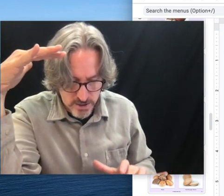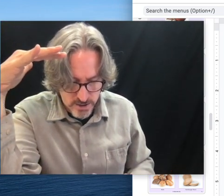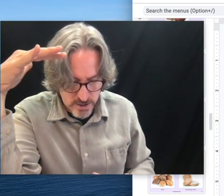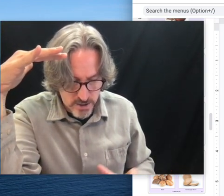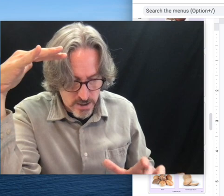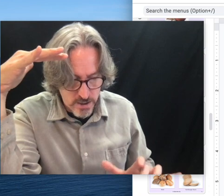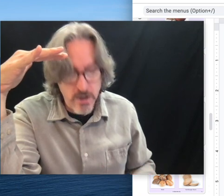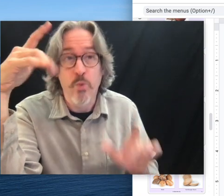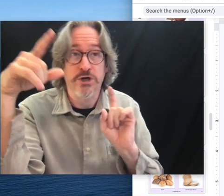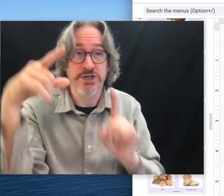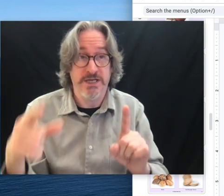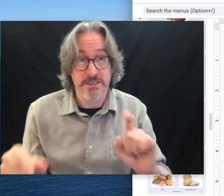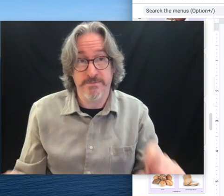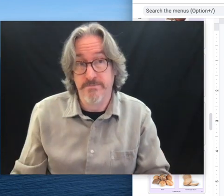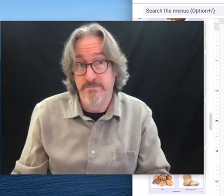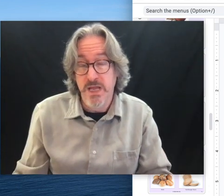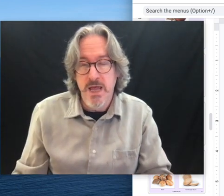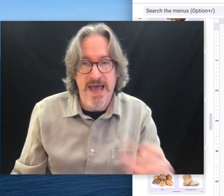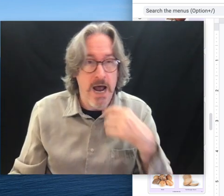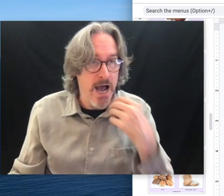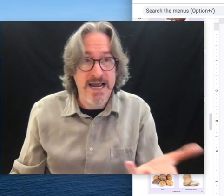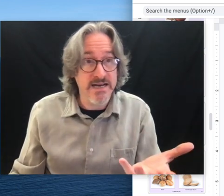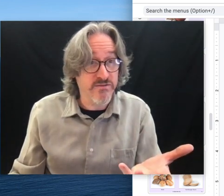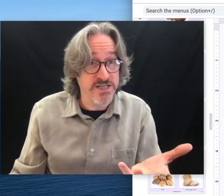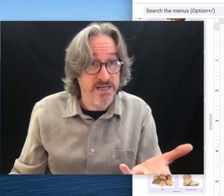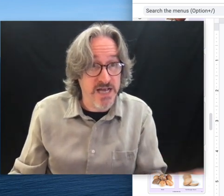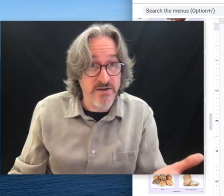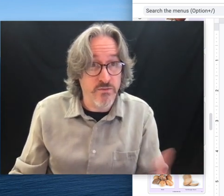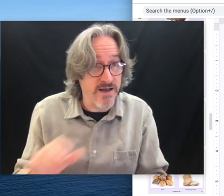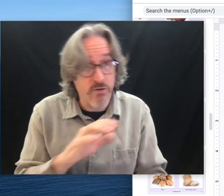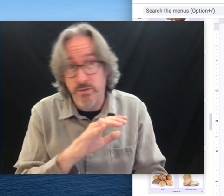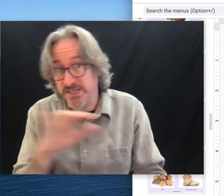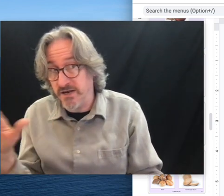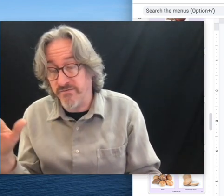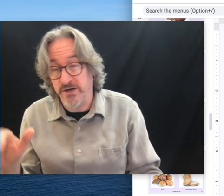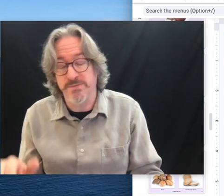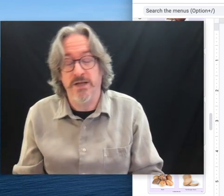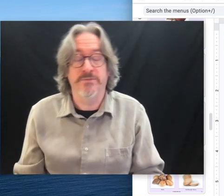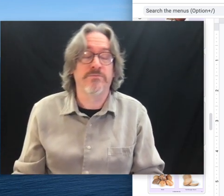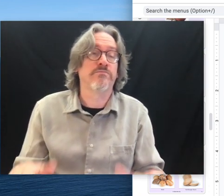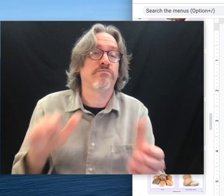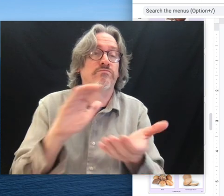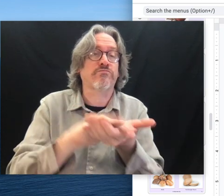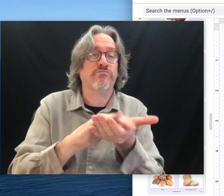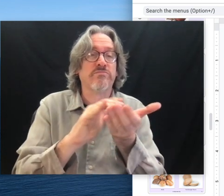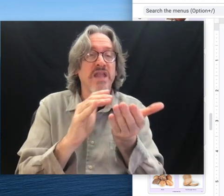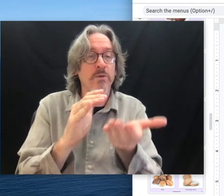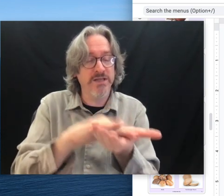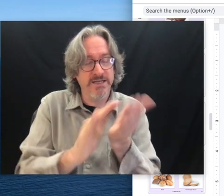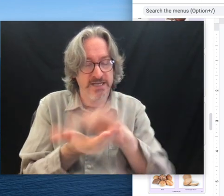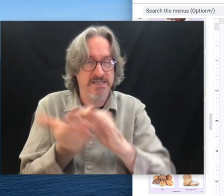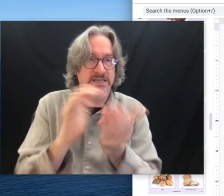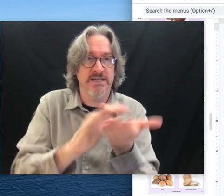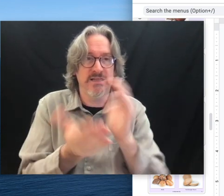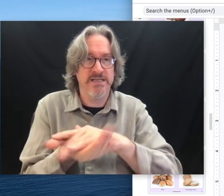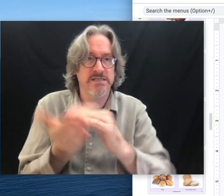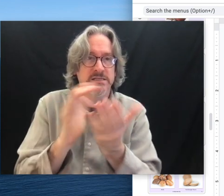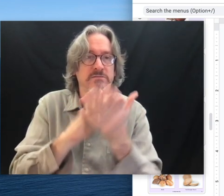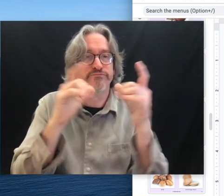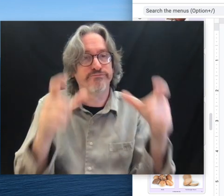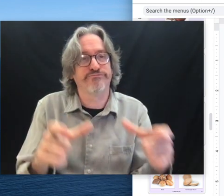the worksheet, and I had never seen a sign for it. I've always seen it fingerspelled. And what they did is they